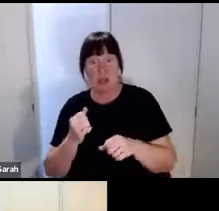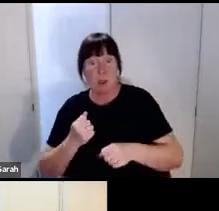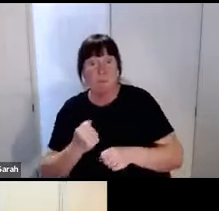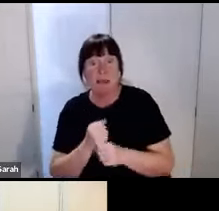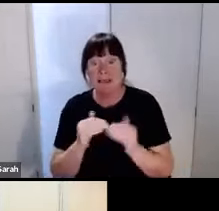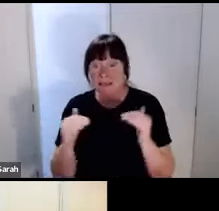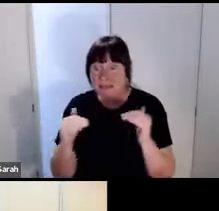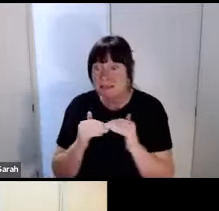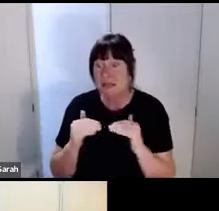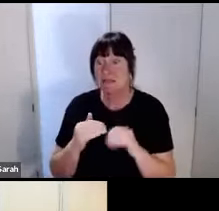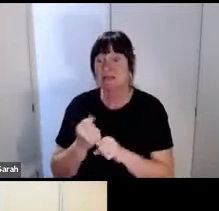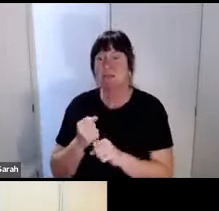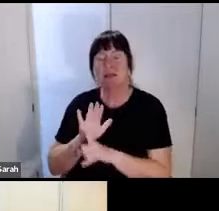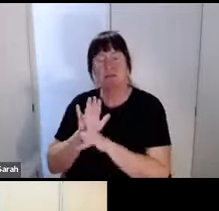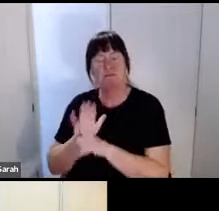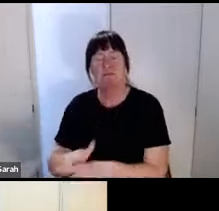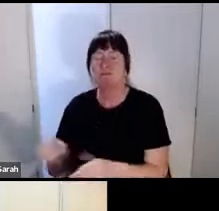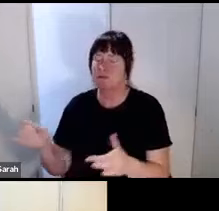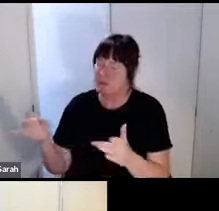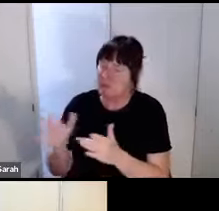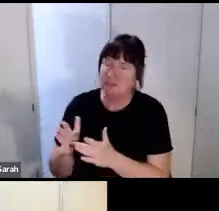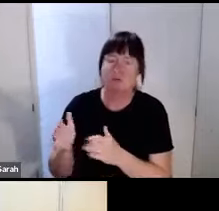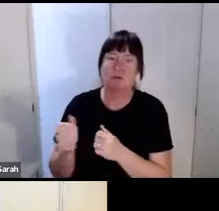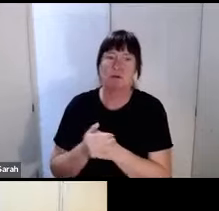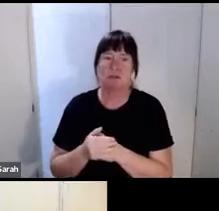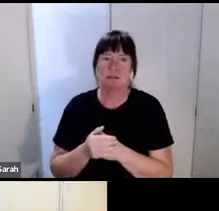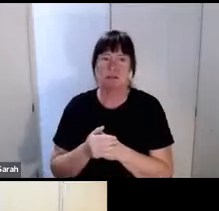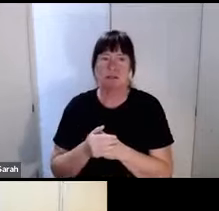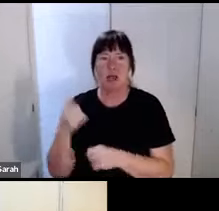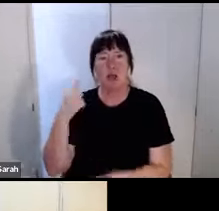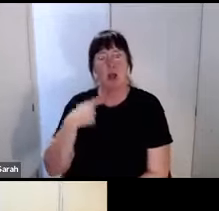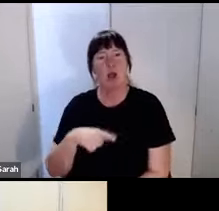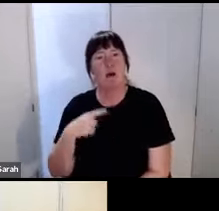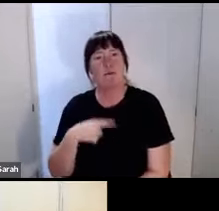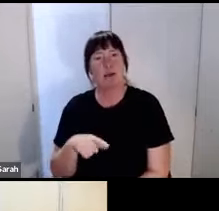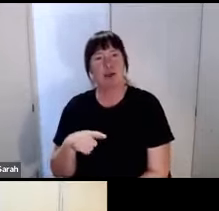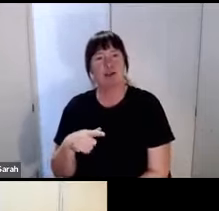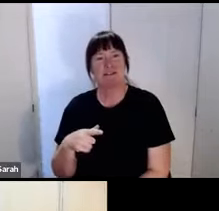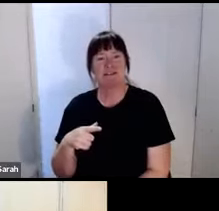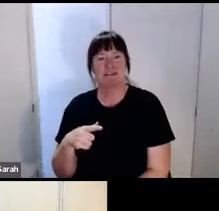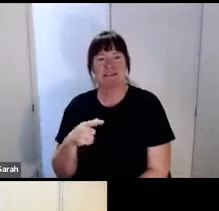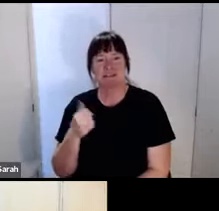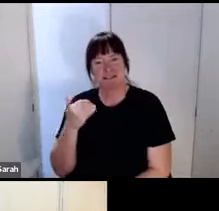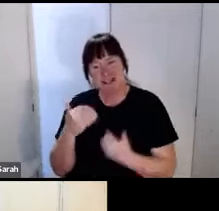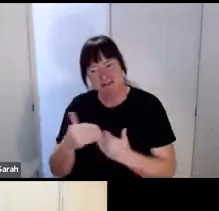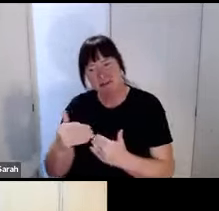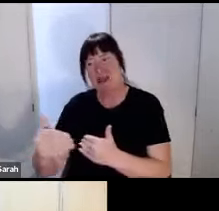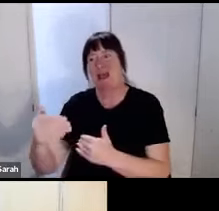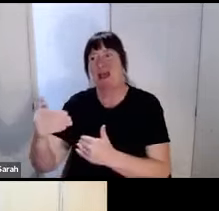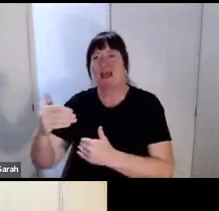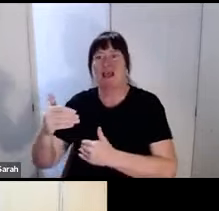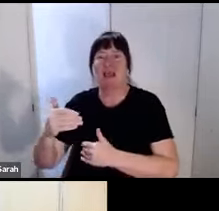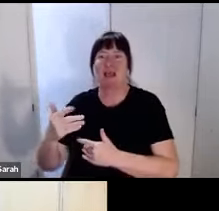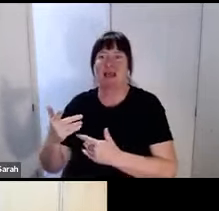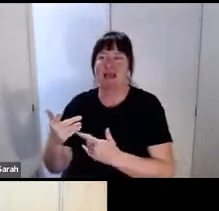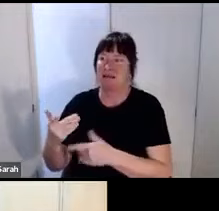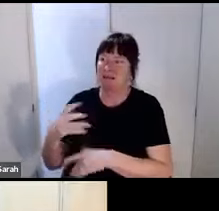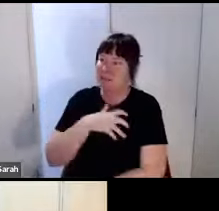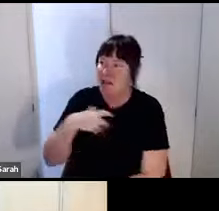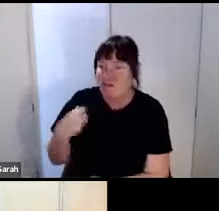enforceable, every day public money is going to create new barriers every day, and that will cost